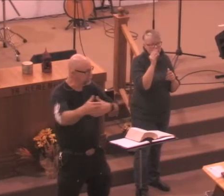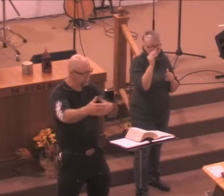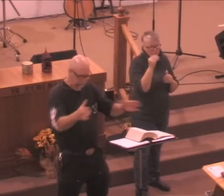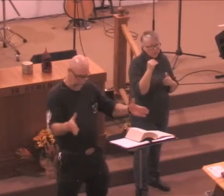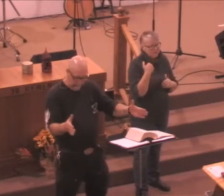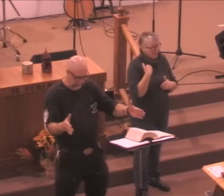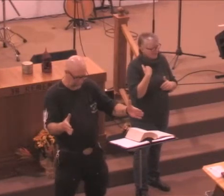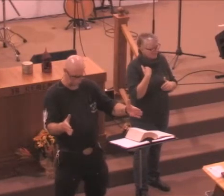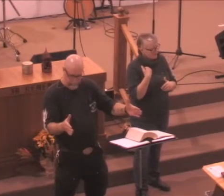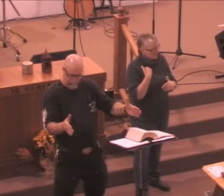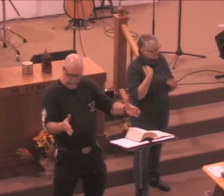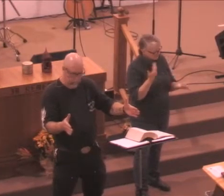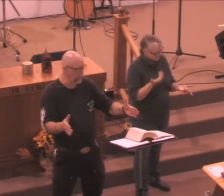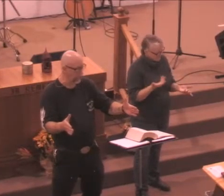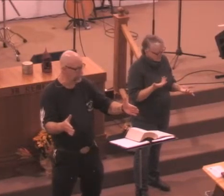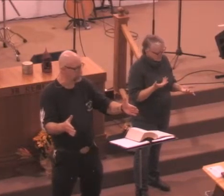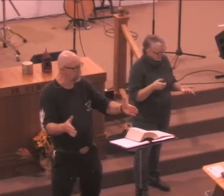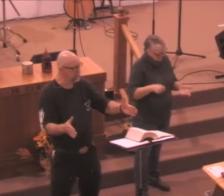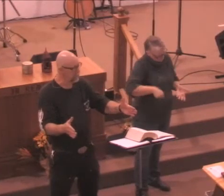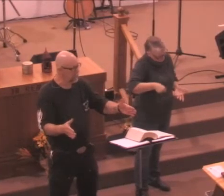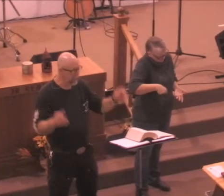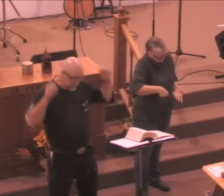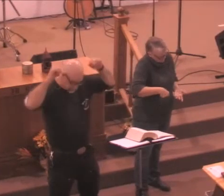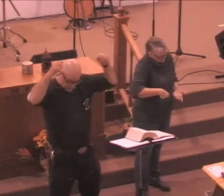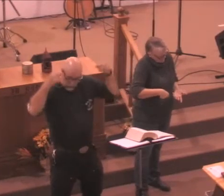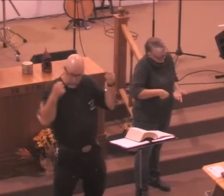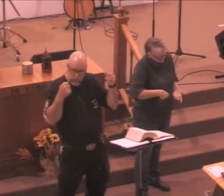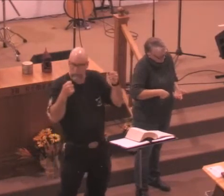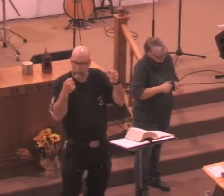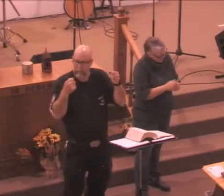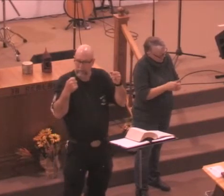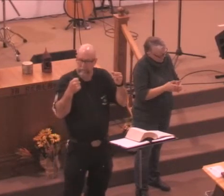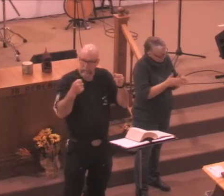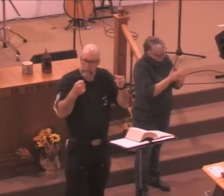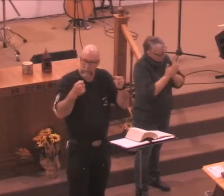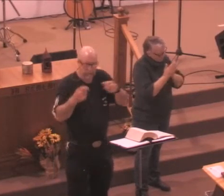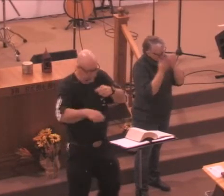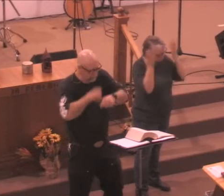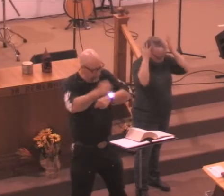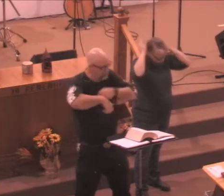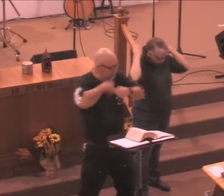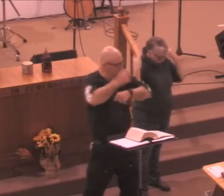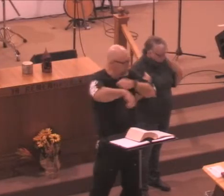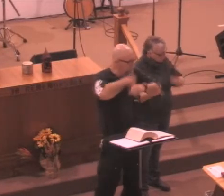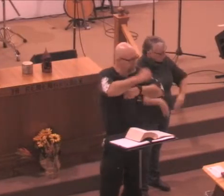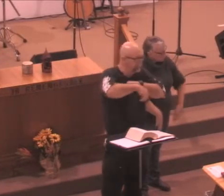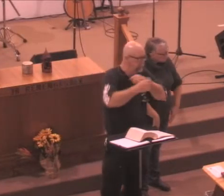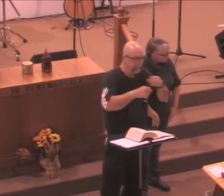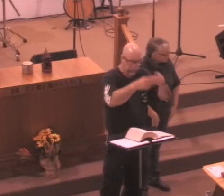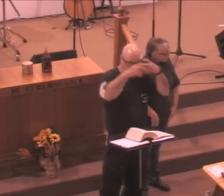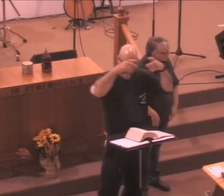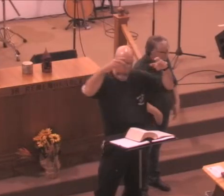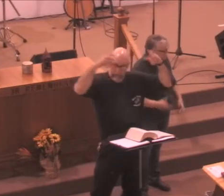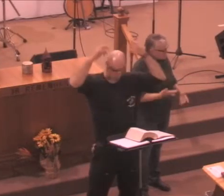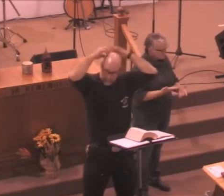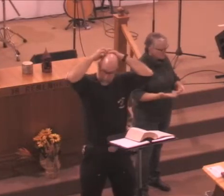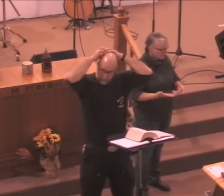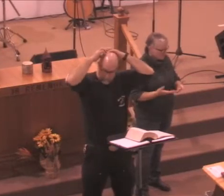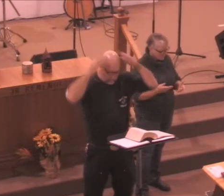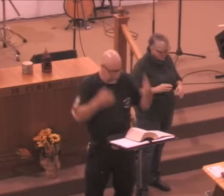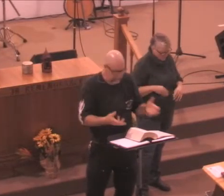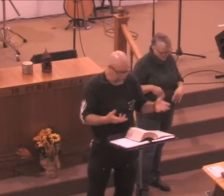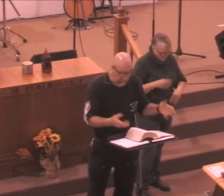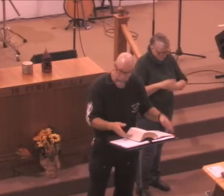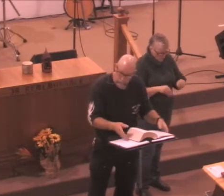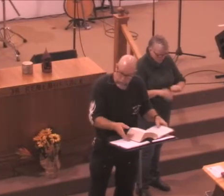little, like a little suitcase that has their prayer shawl in it. They wrap their stuff. They put their head thing